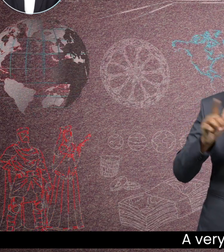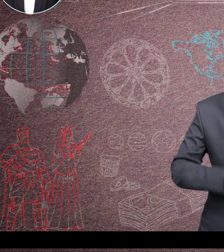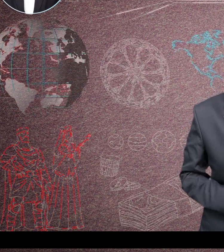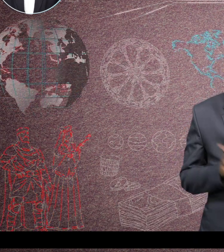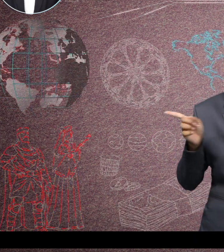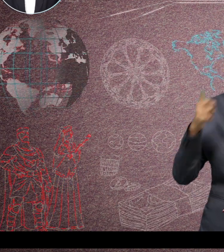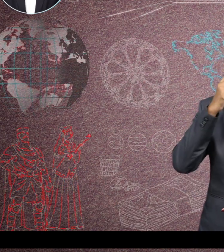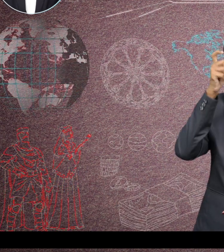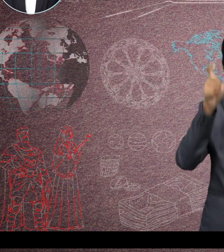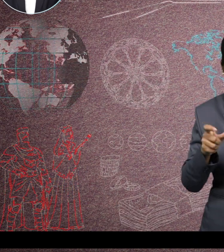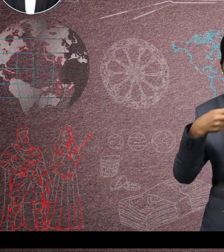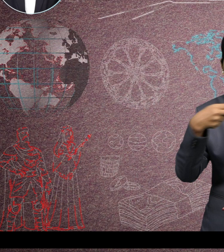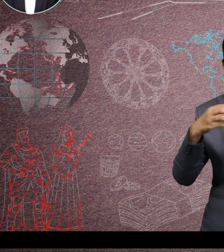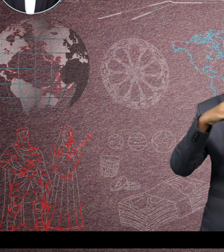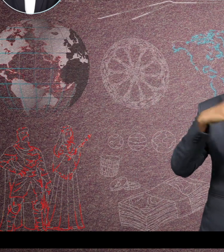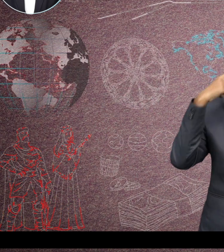I am Dindu.